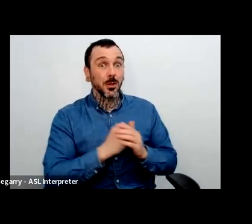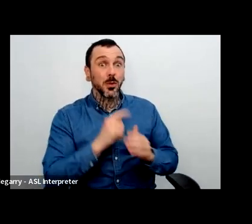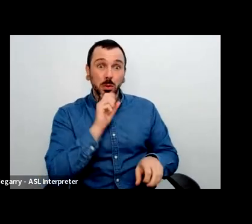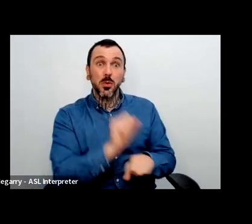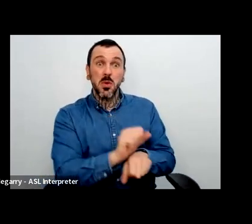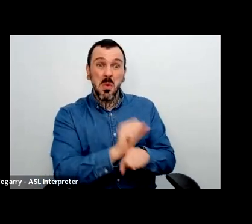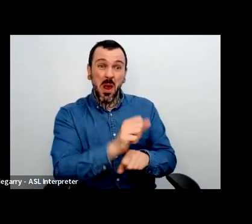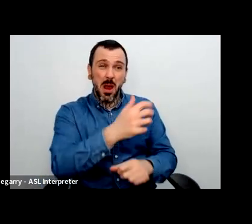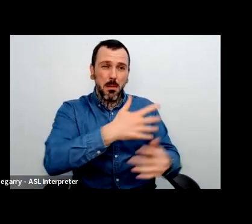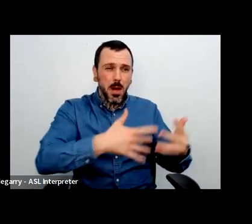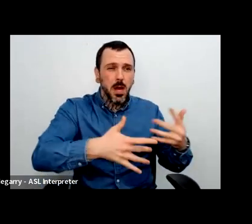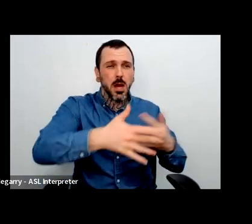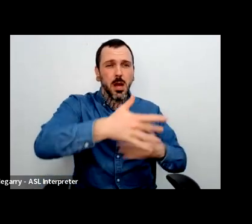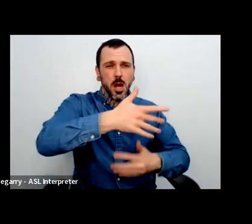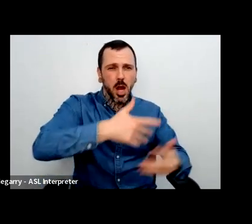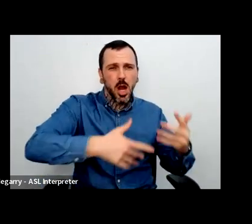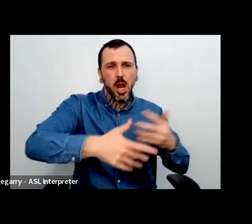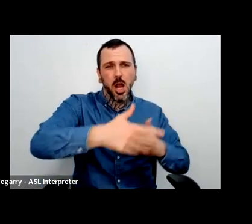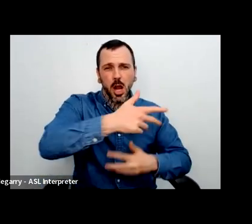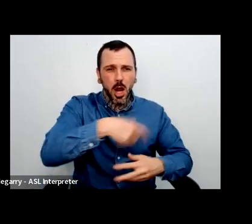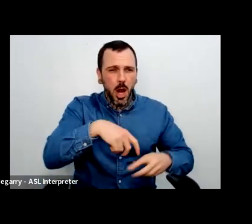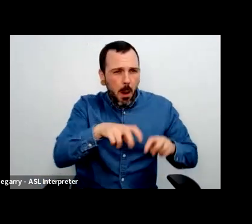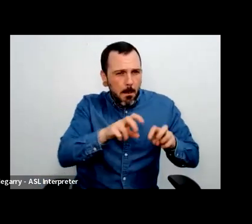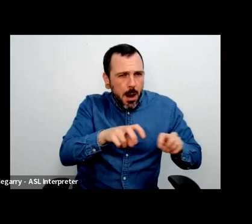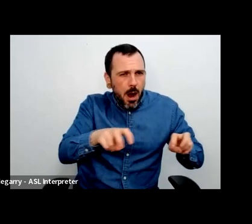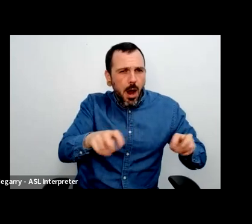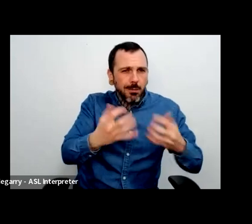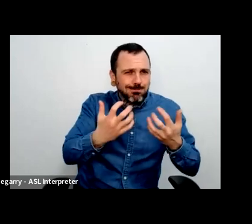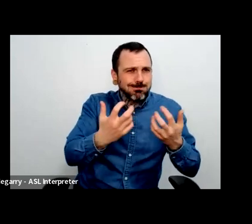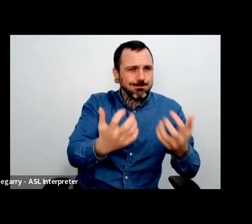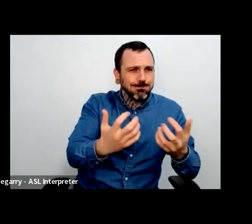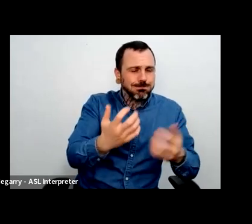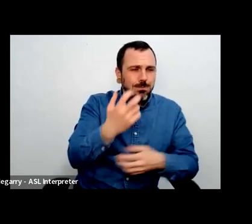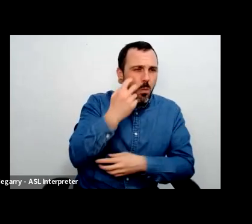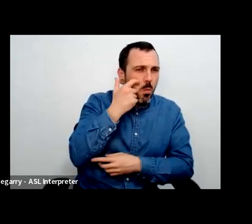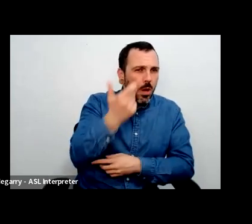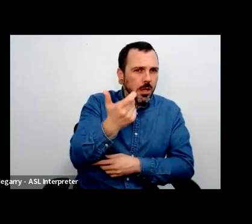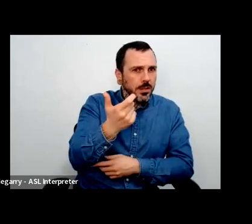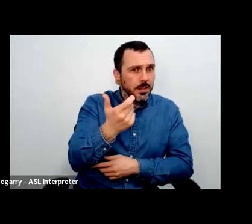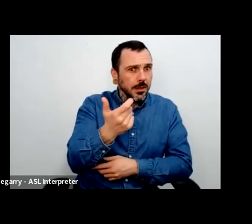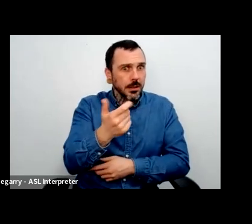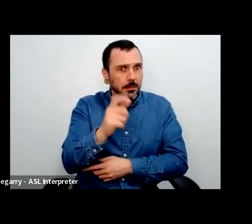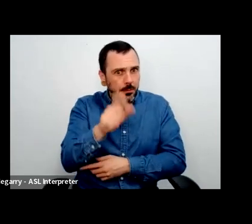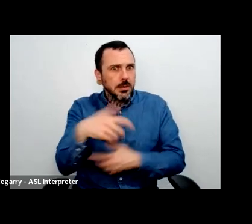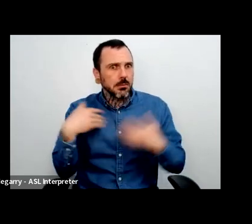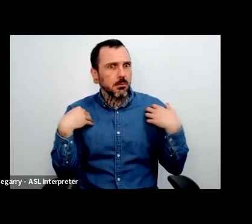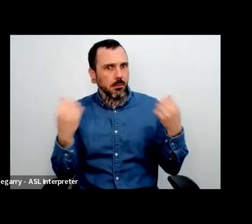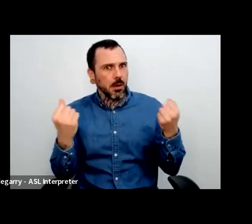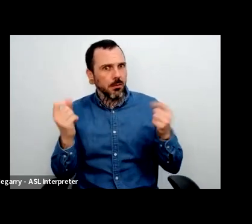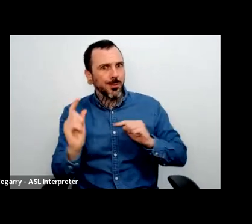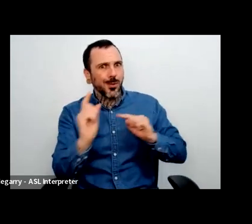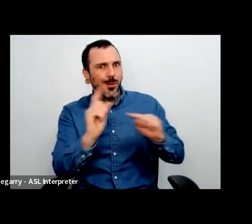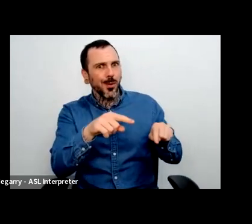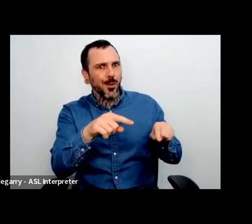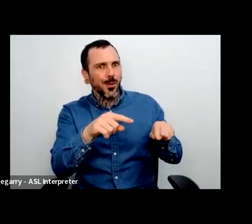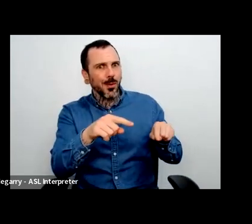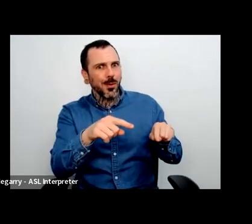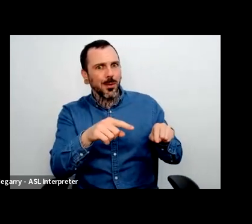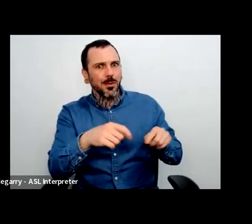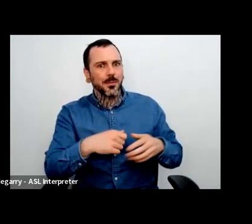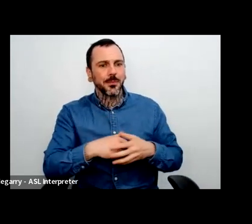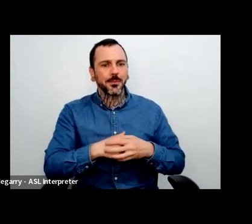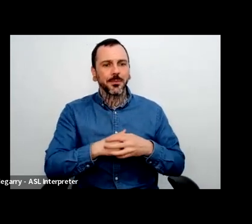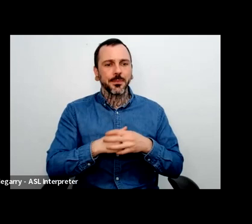person is taking a great deal of courage. And I think, that artists,